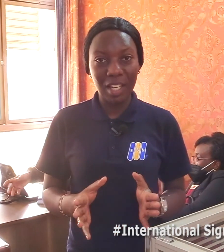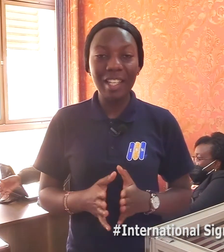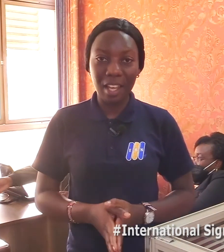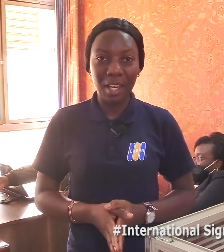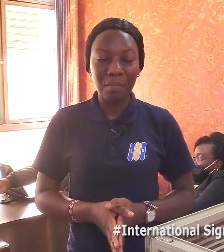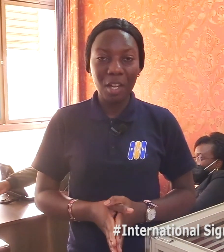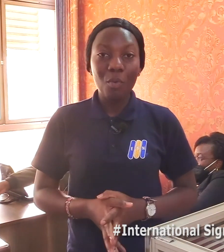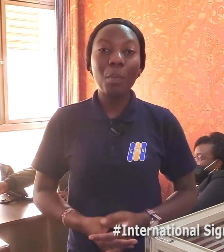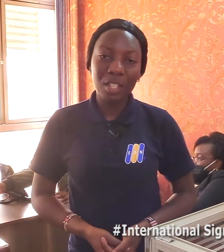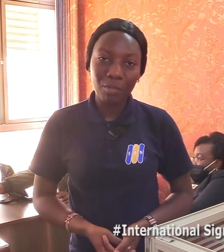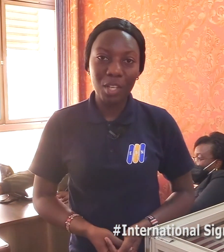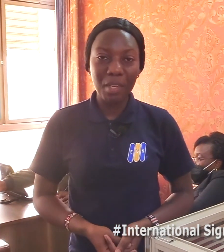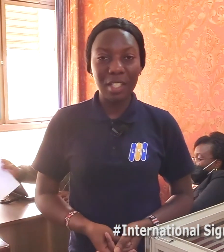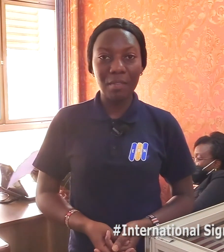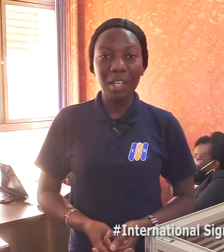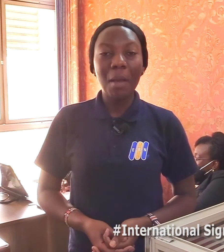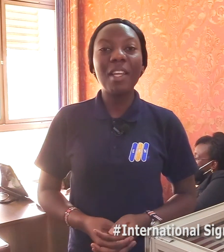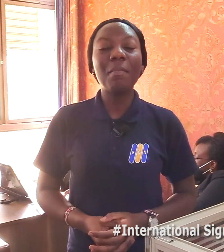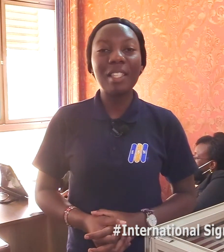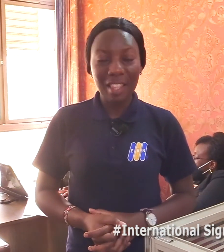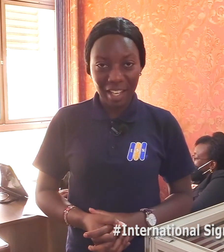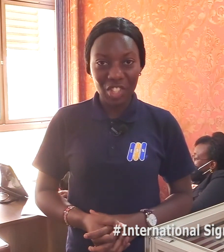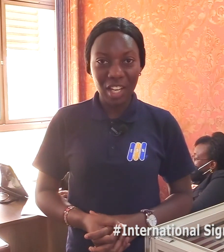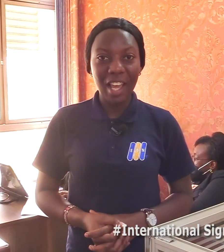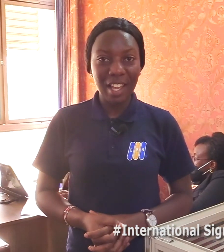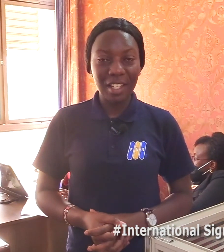in Kenya. Reporting for EBN TV, my name is Cynthia Nanjala, and